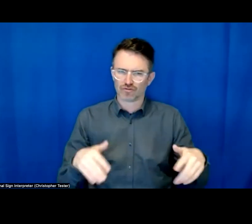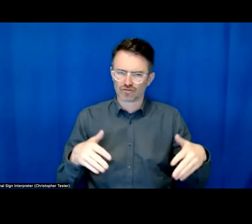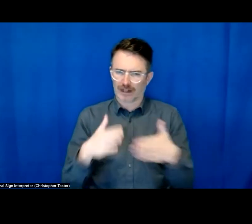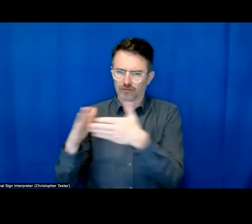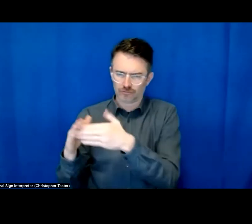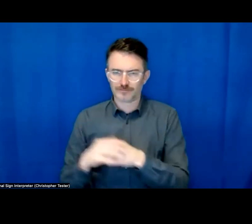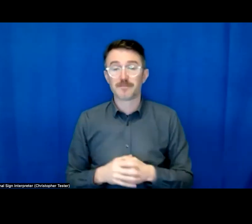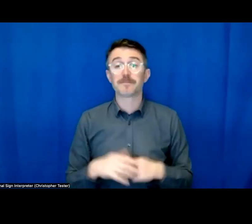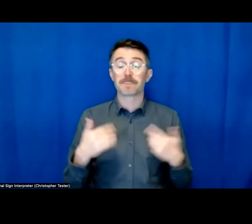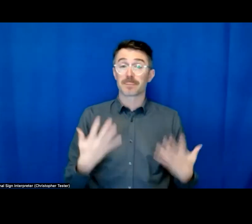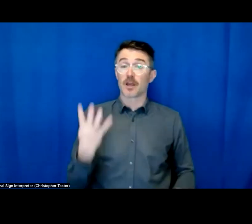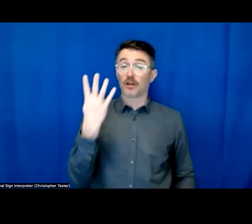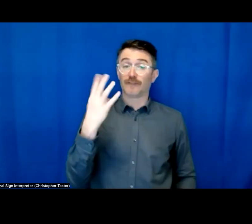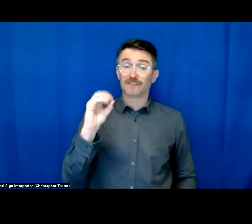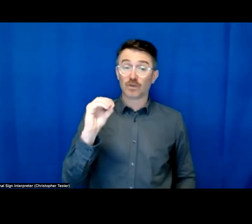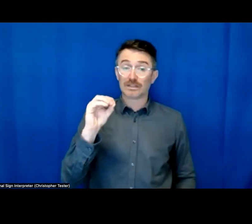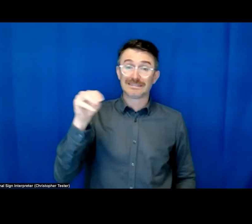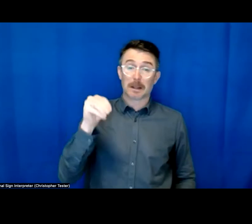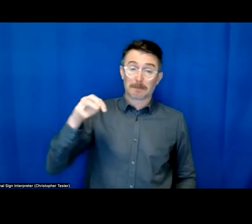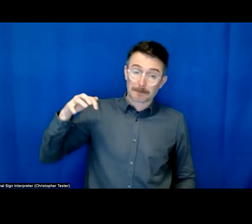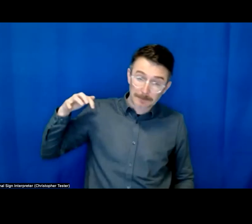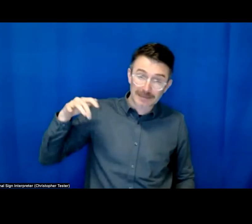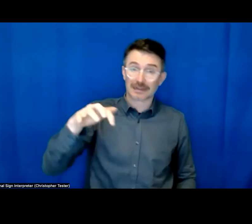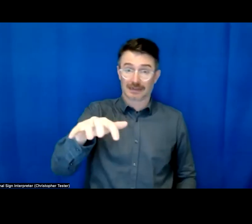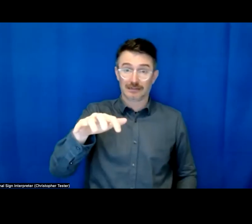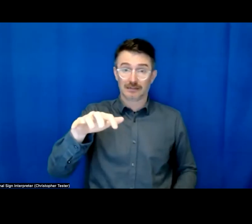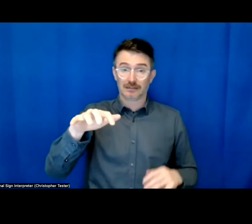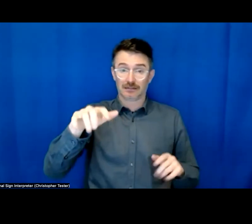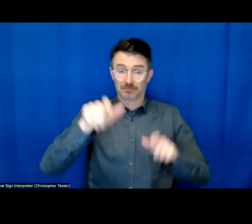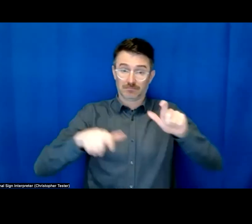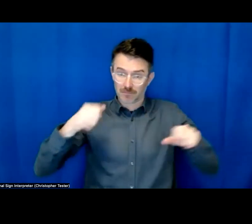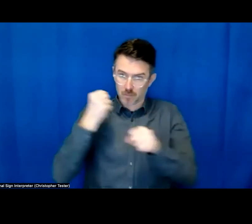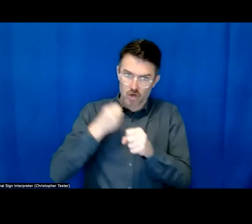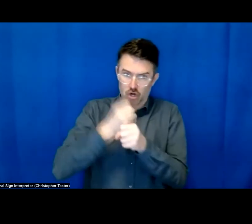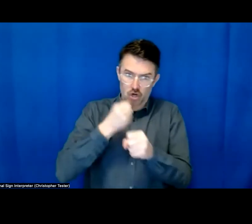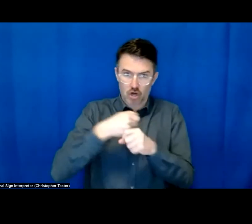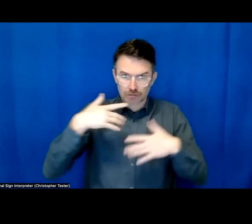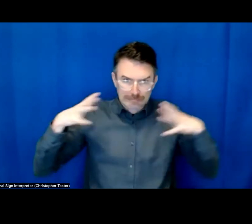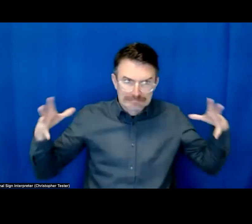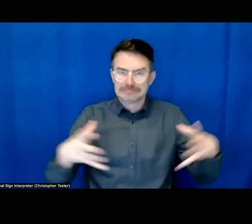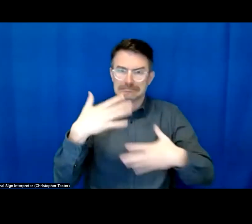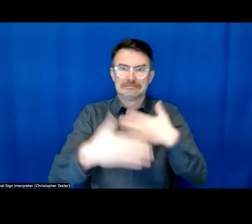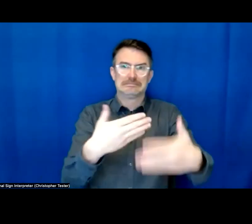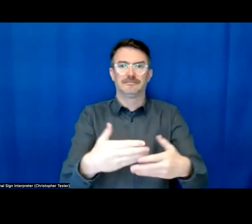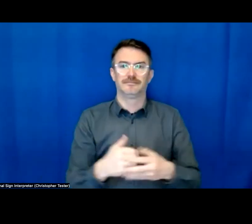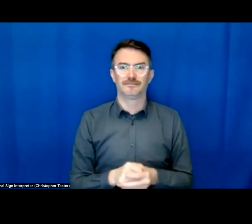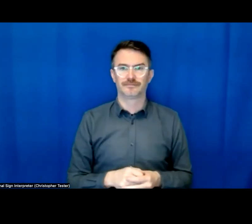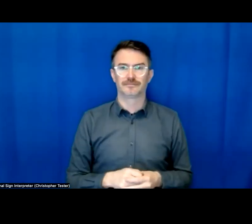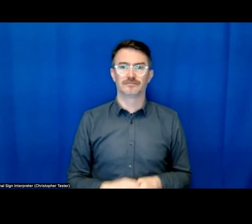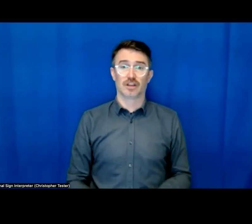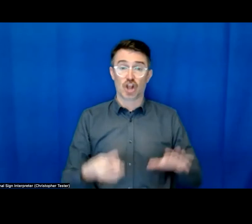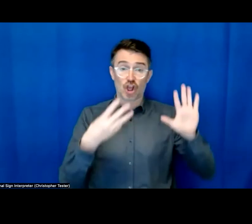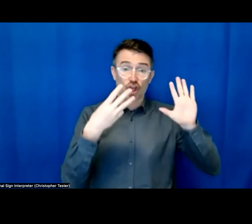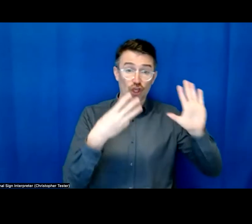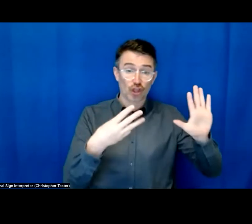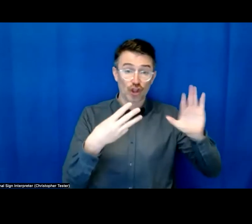with disability across 39 countries, including many in the Pacific. We are the largest supporter of women with